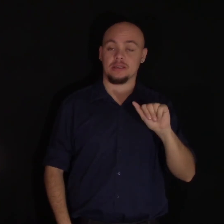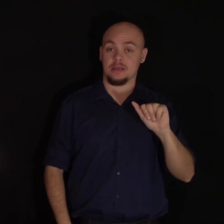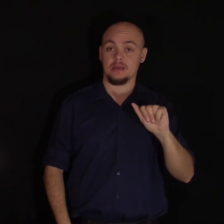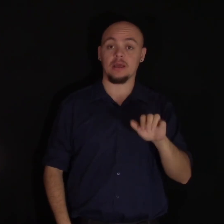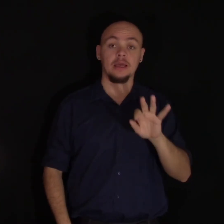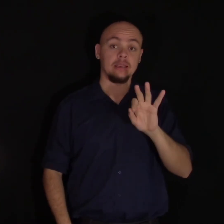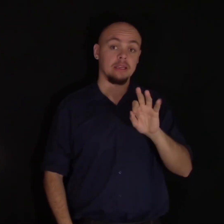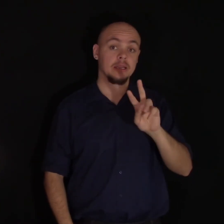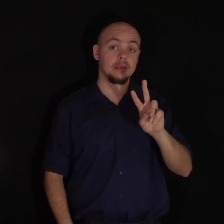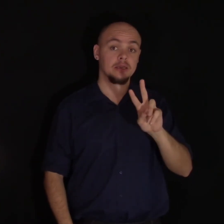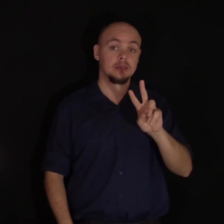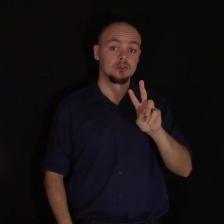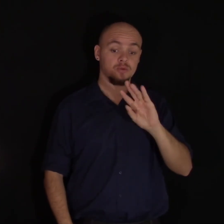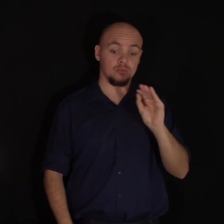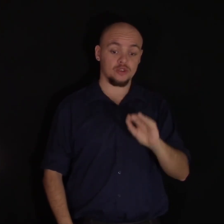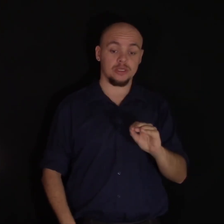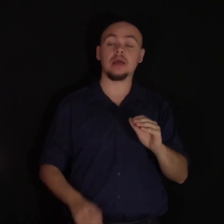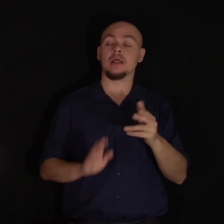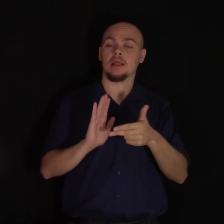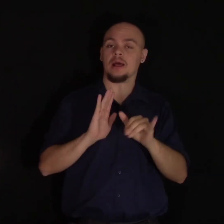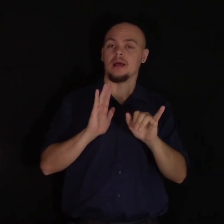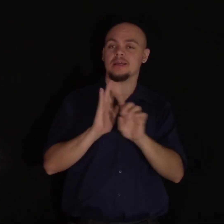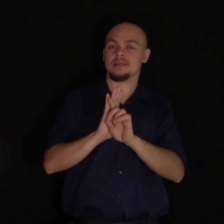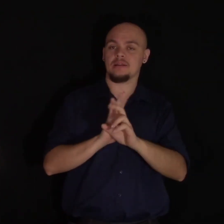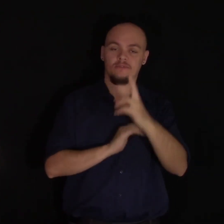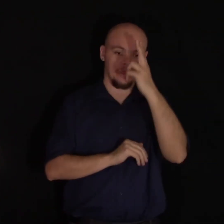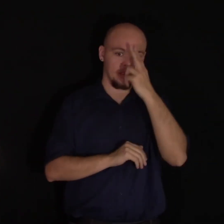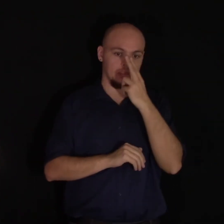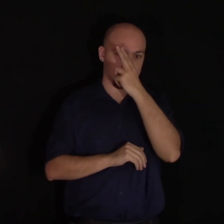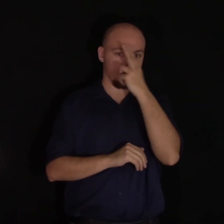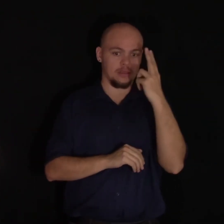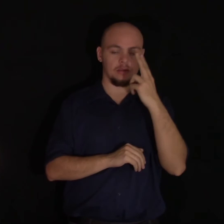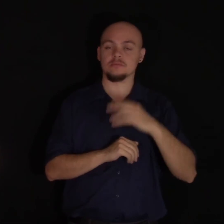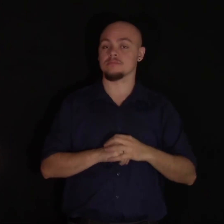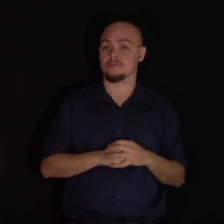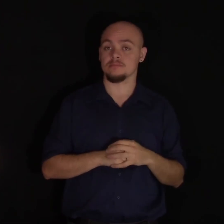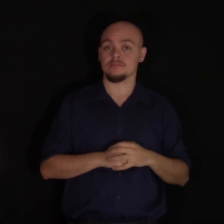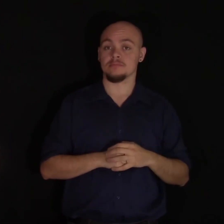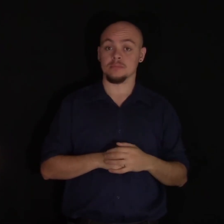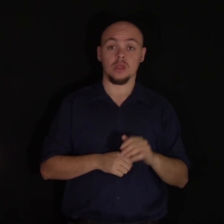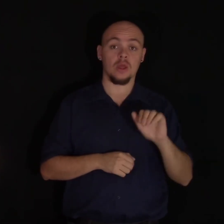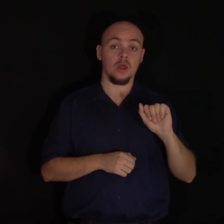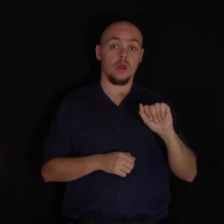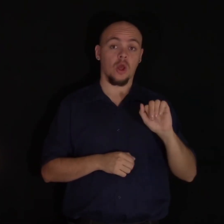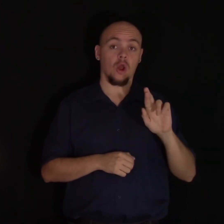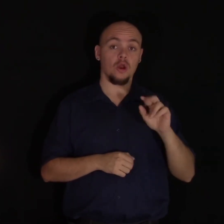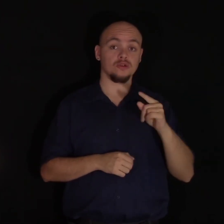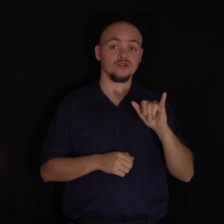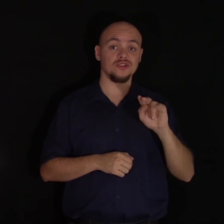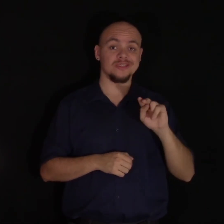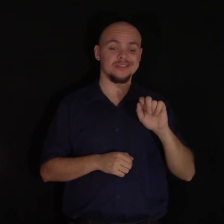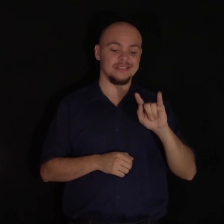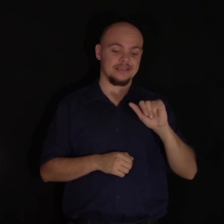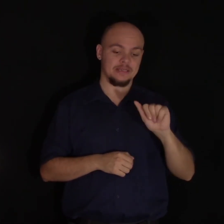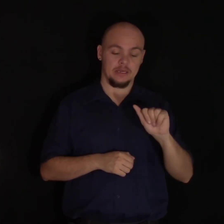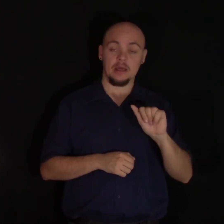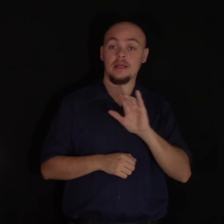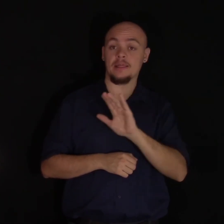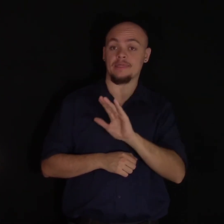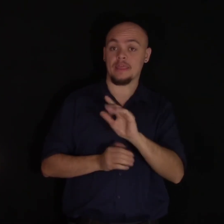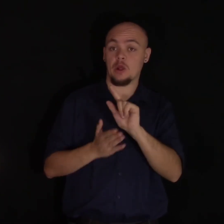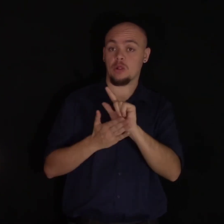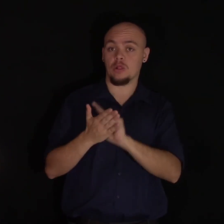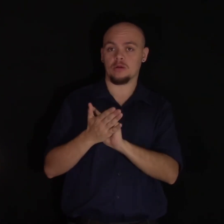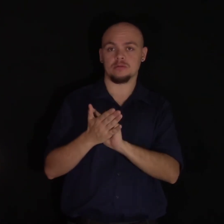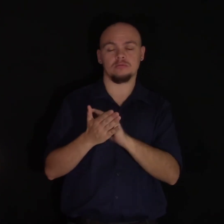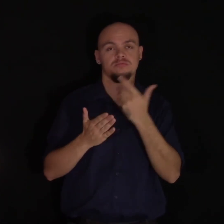population identifies as Catholic. Yet, Argentina has LGBT laws that are even more progressive than here in the US.